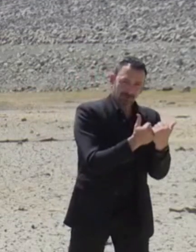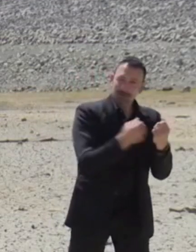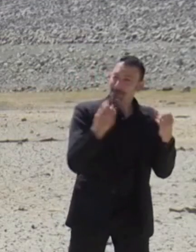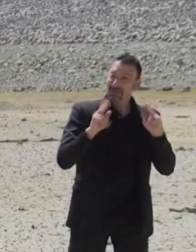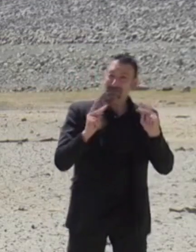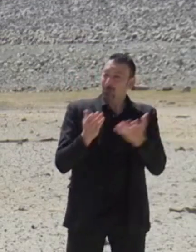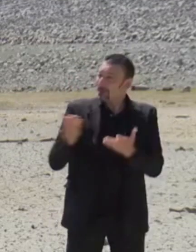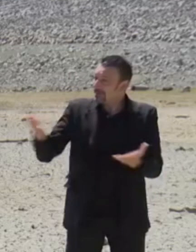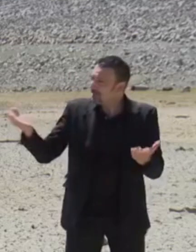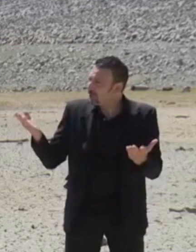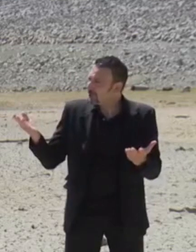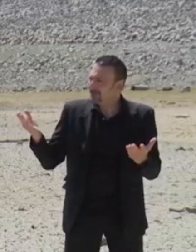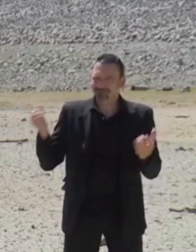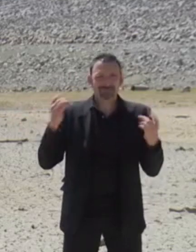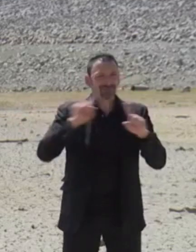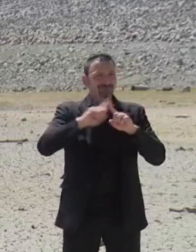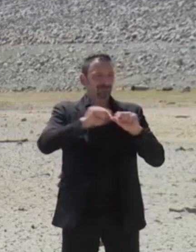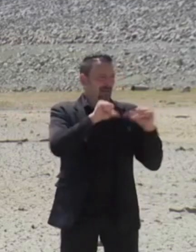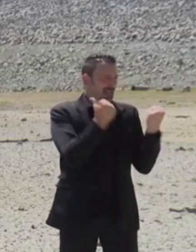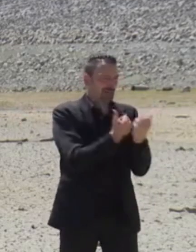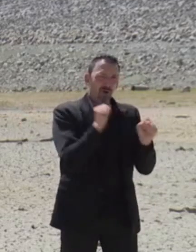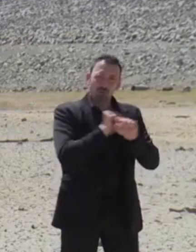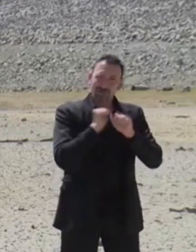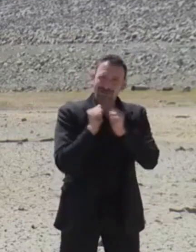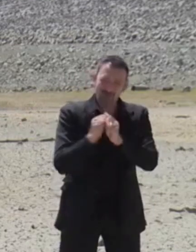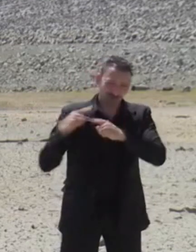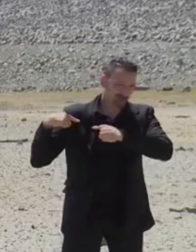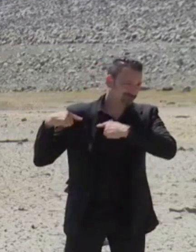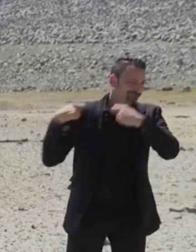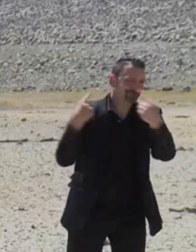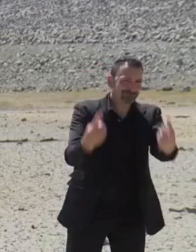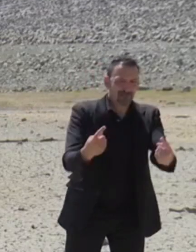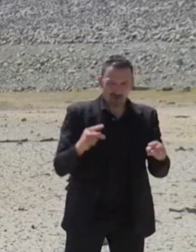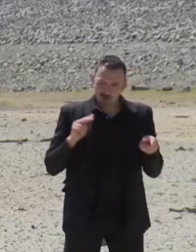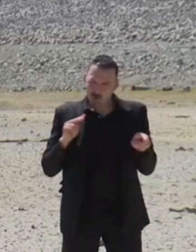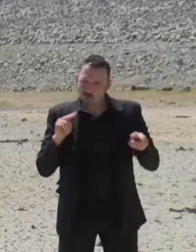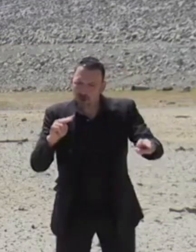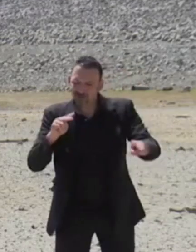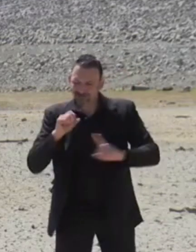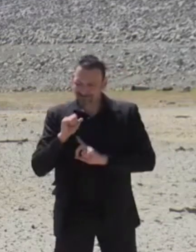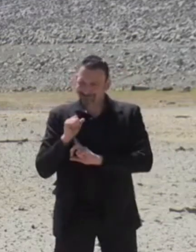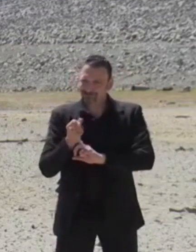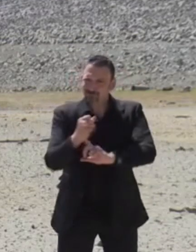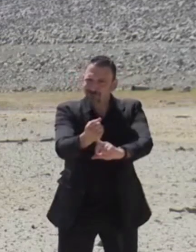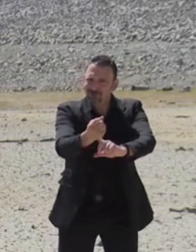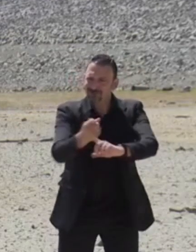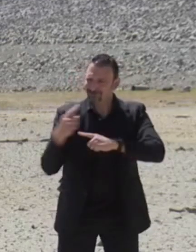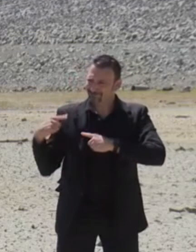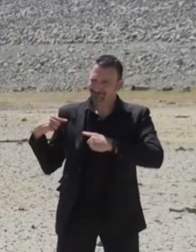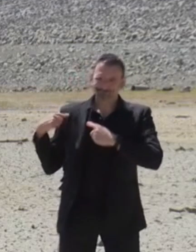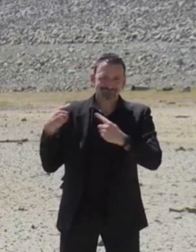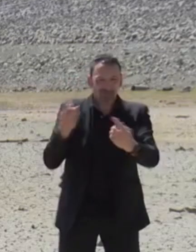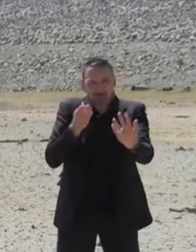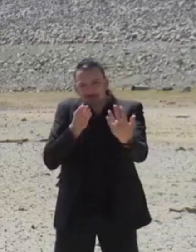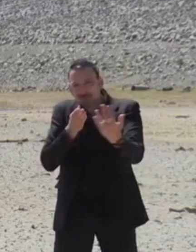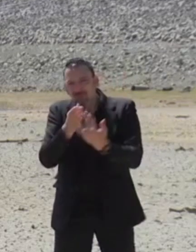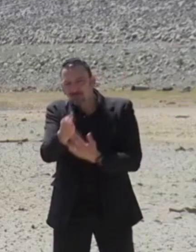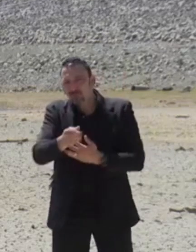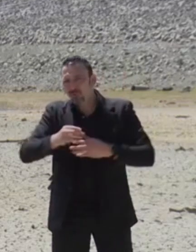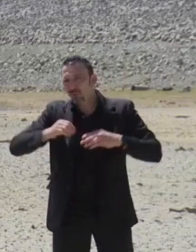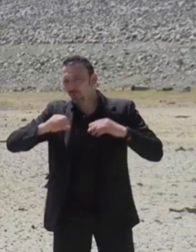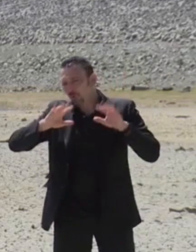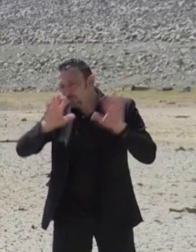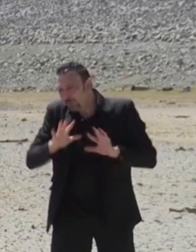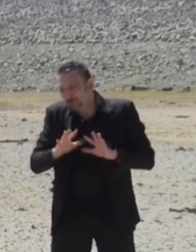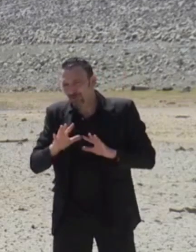and several agencies across our state have been monitoring conditions over the winter to really understand, obviously, levels of rain